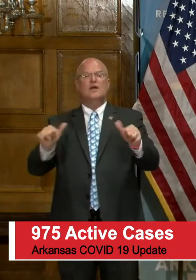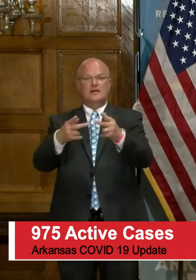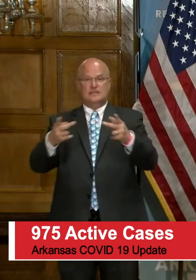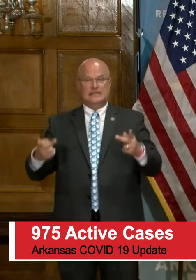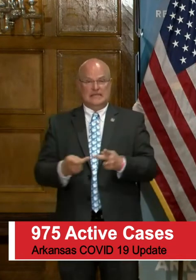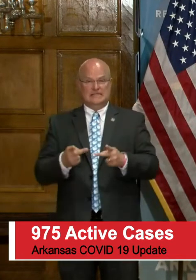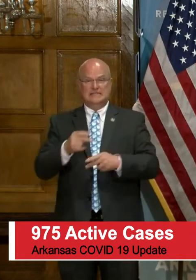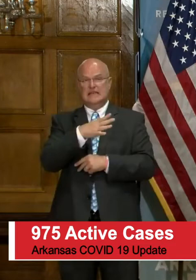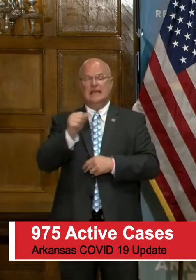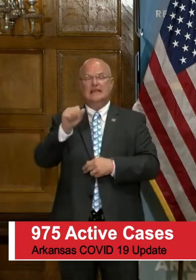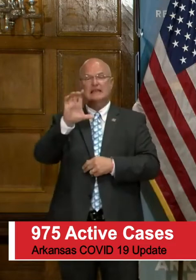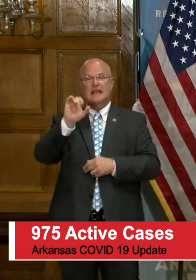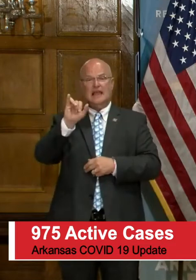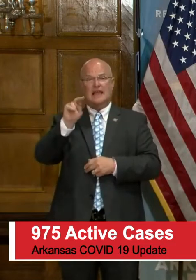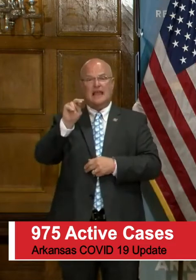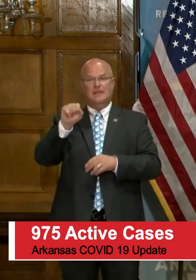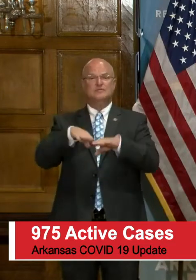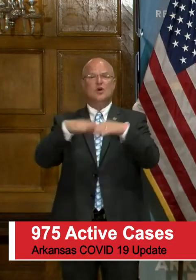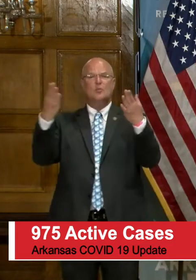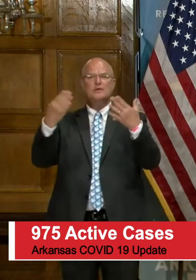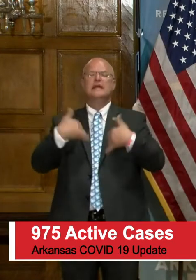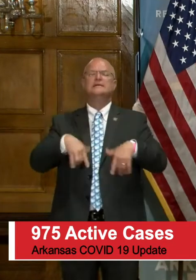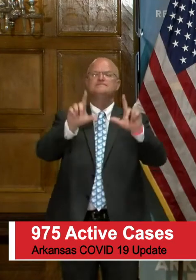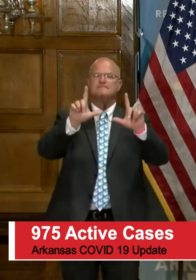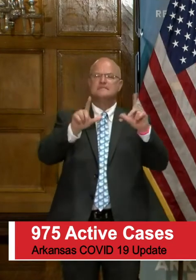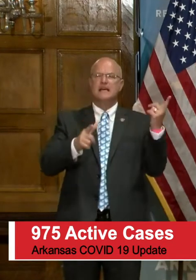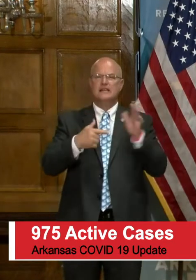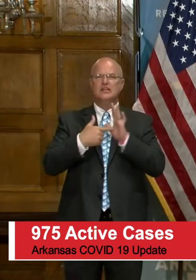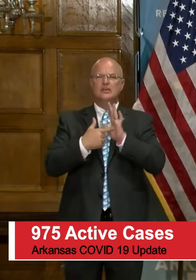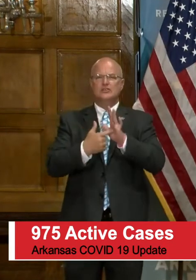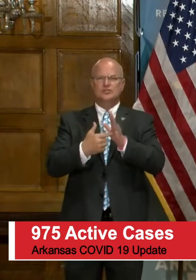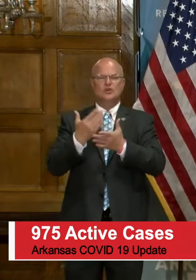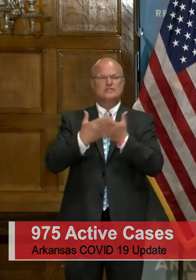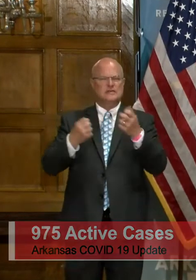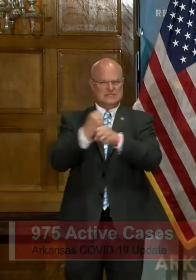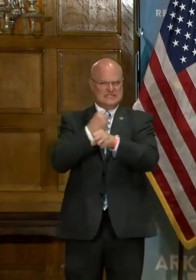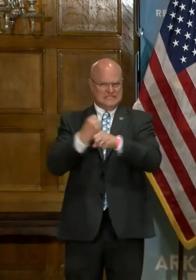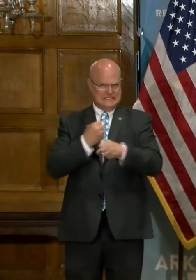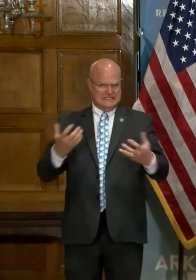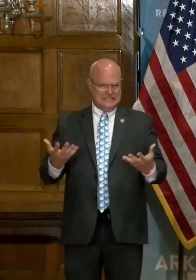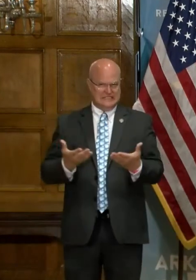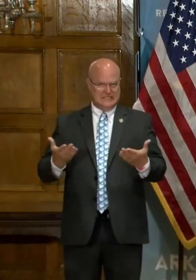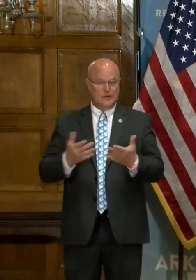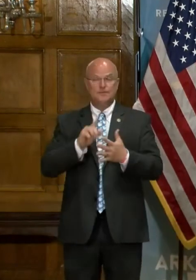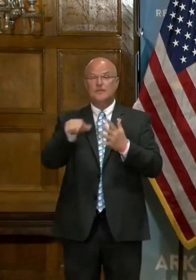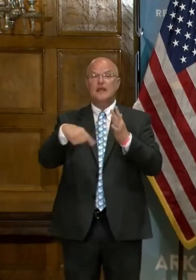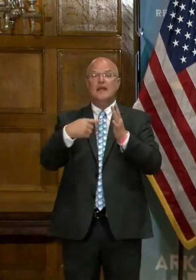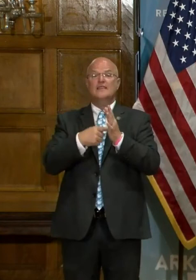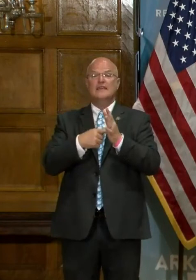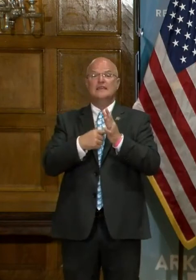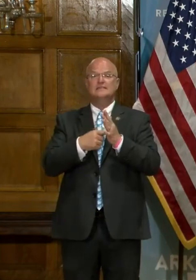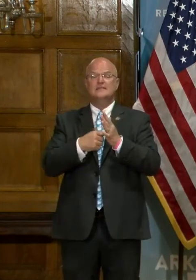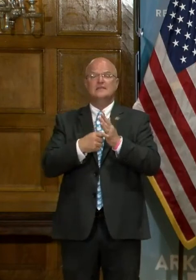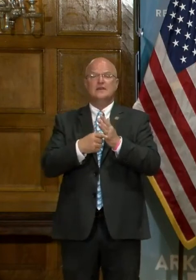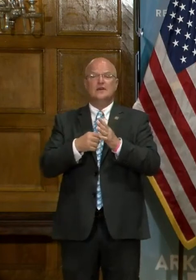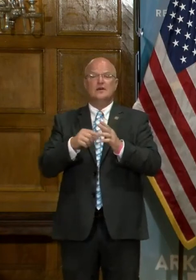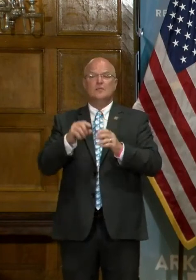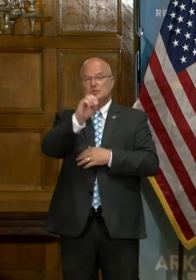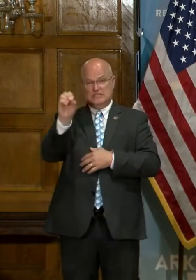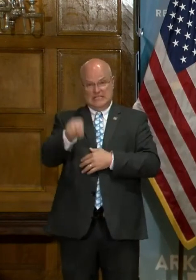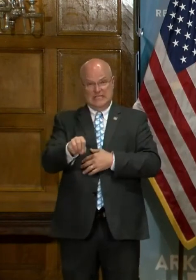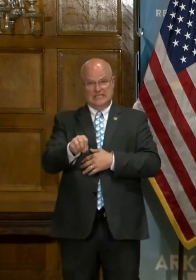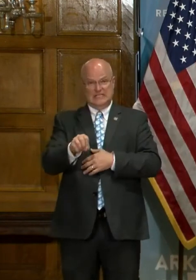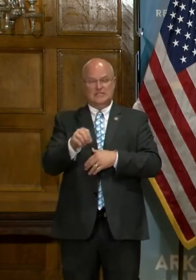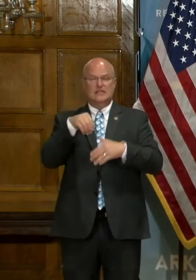and cabins are open. And if we could go to the slide, it shows some statistics here. These are the occupancy